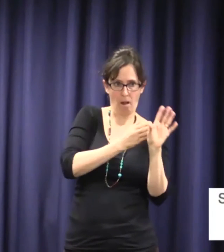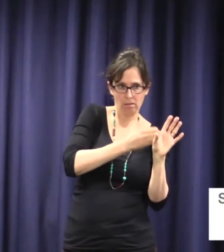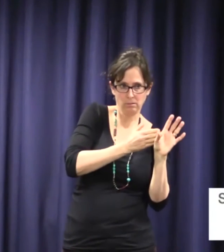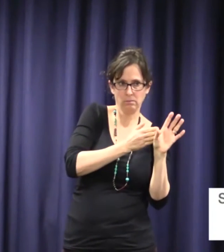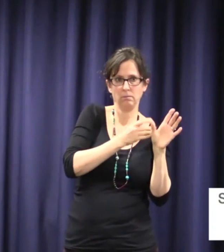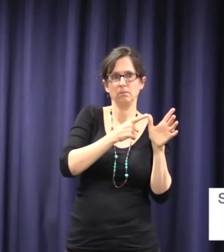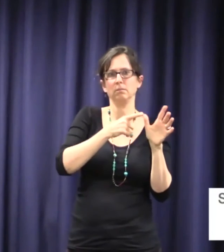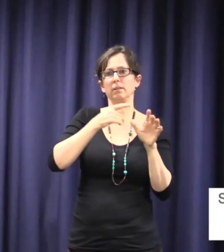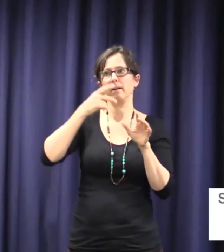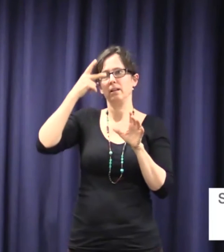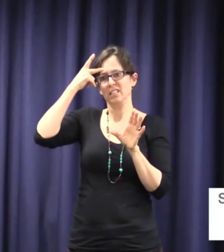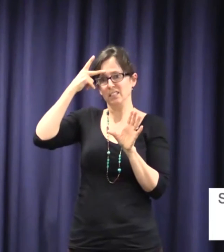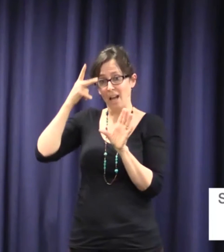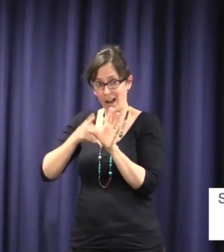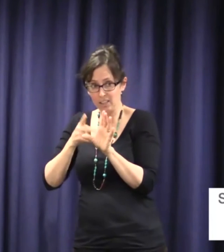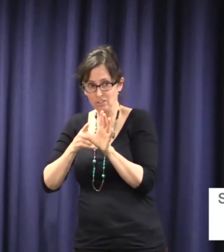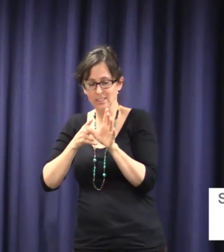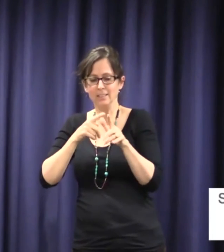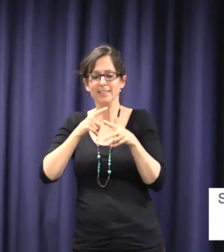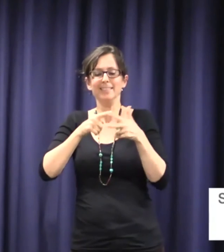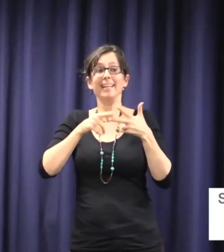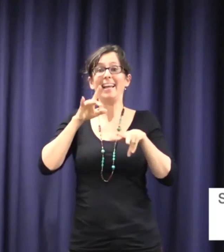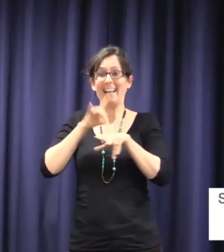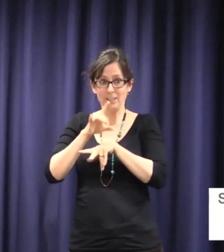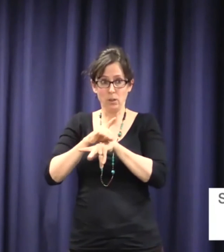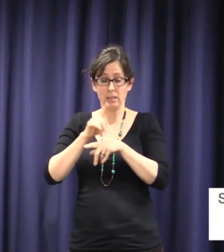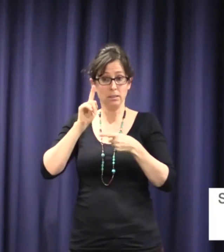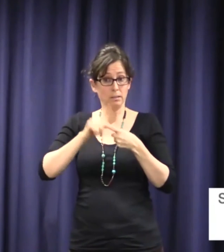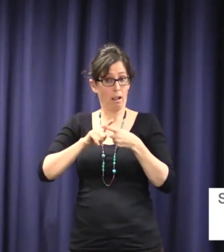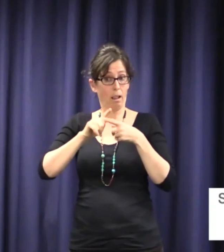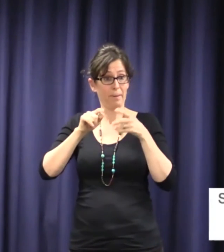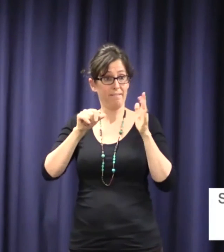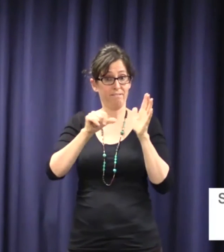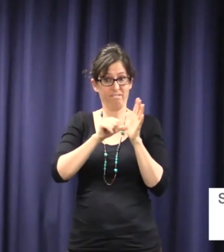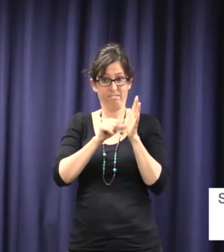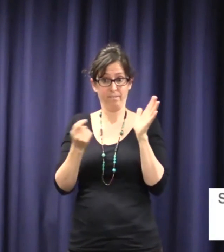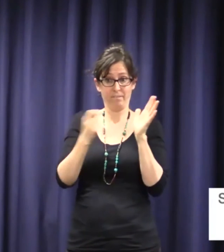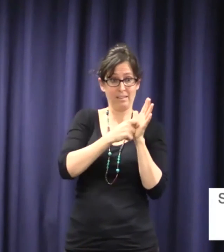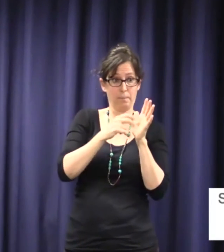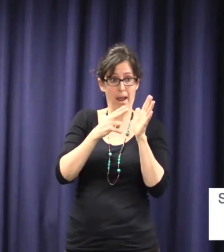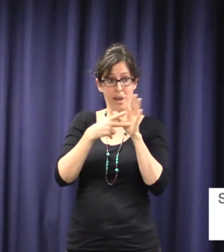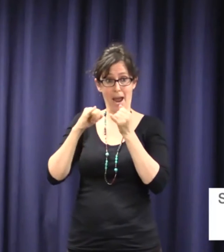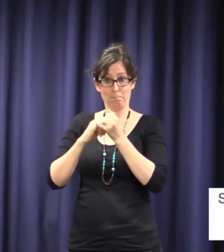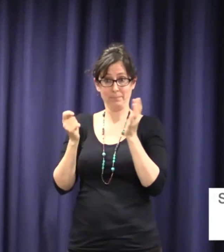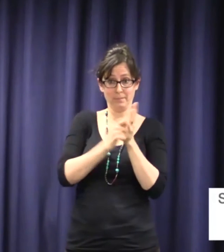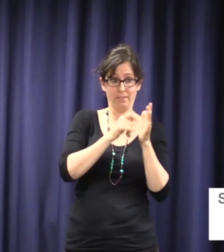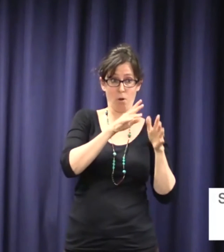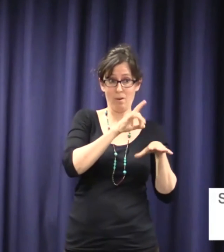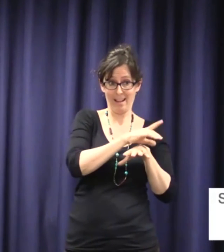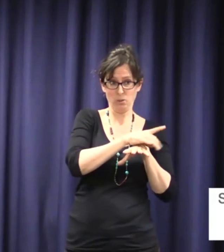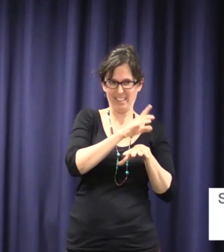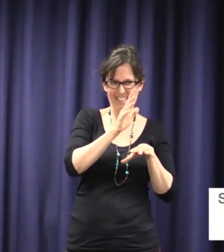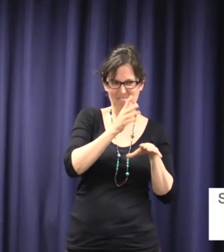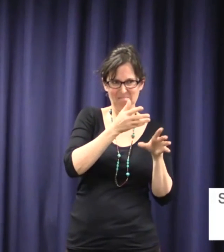with medical interpreters, psychologists, psychiatrists and counsellors, will they still